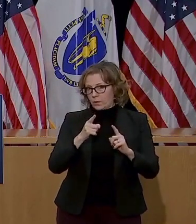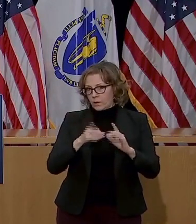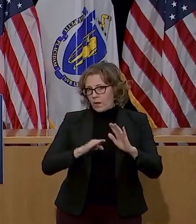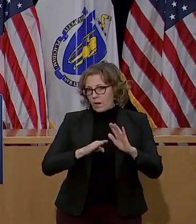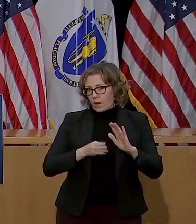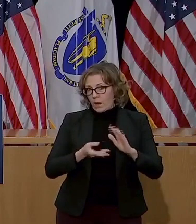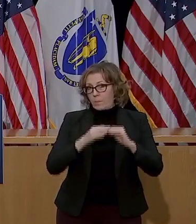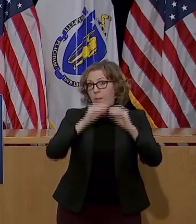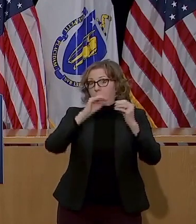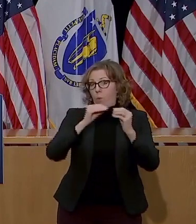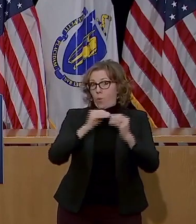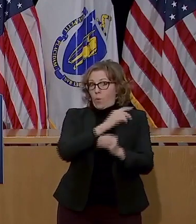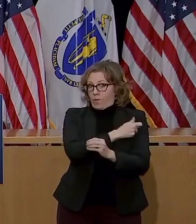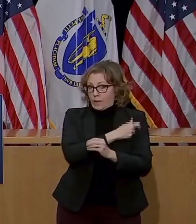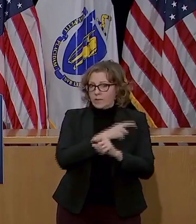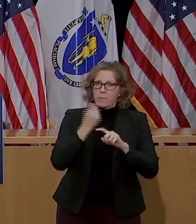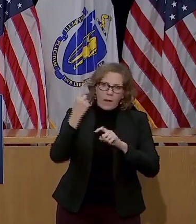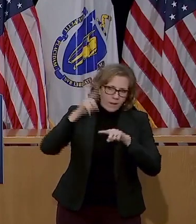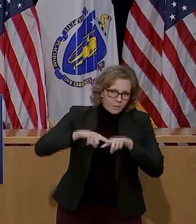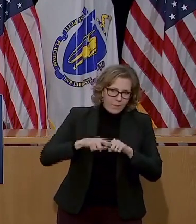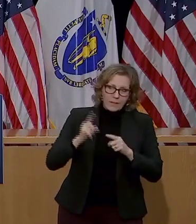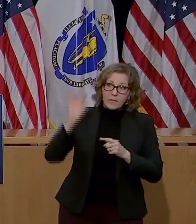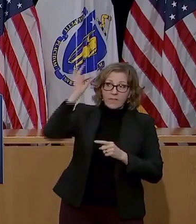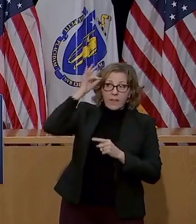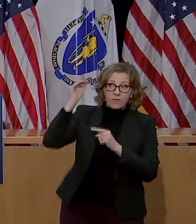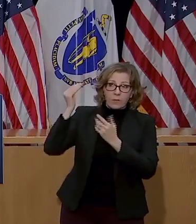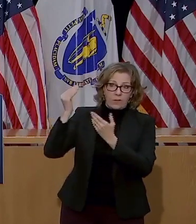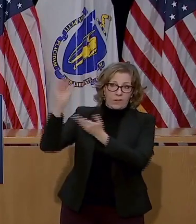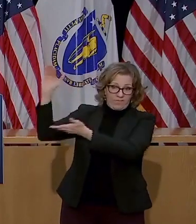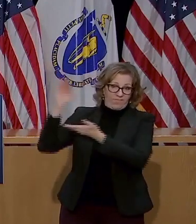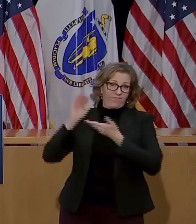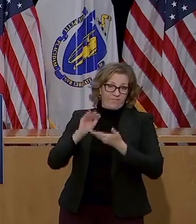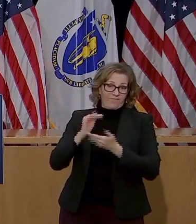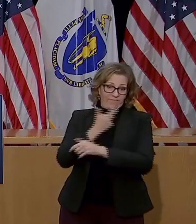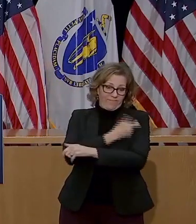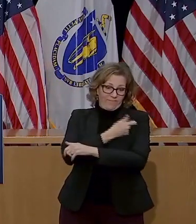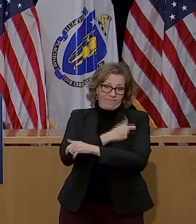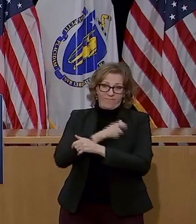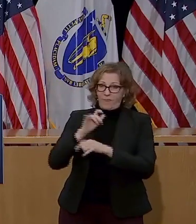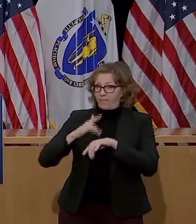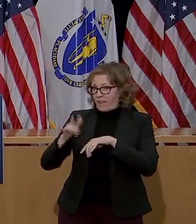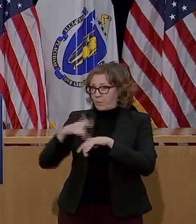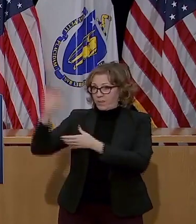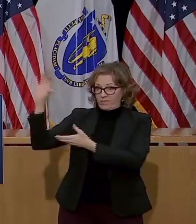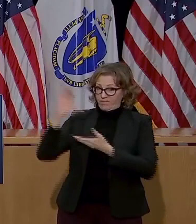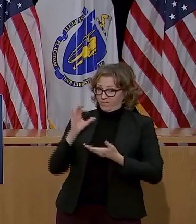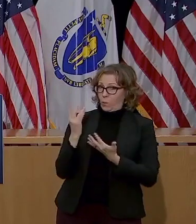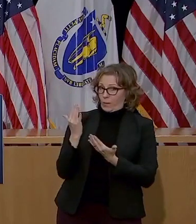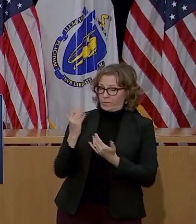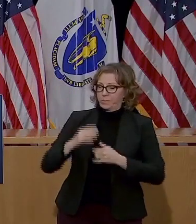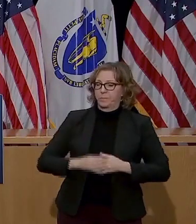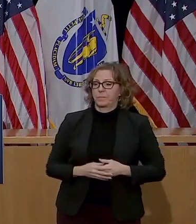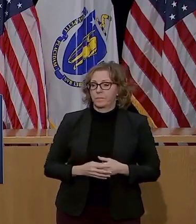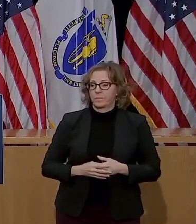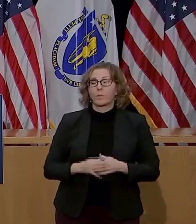of doses from the federal government. Second, we're setting up the capacity to administer far more